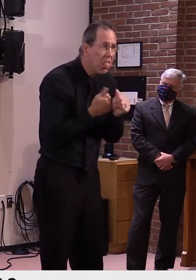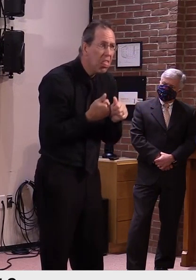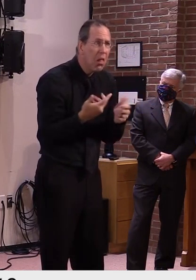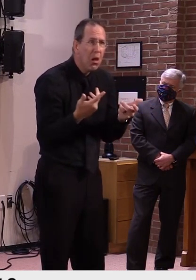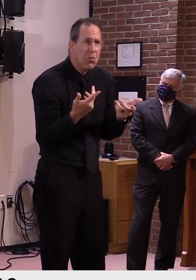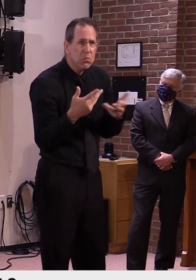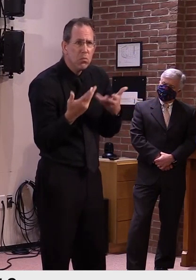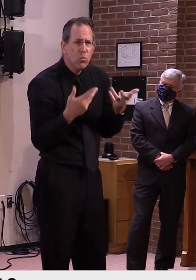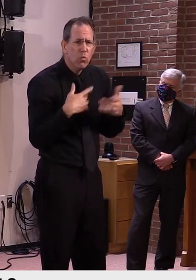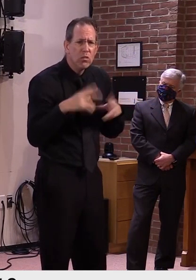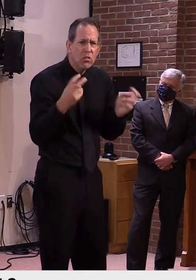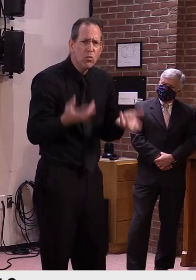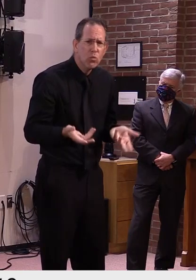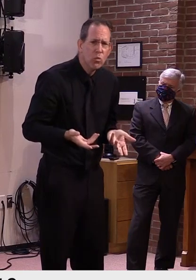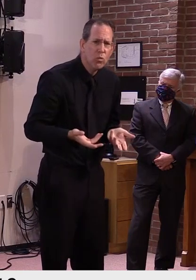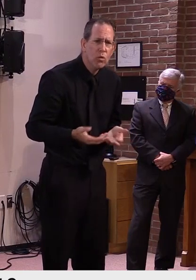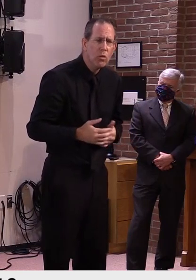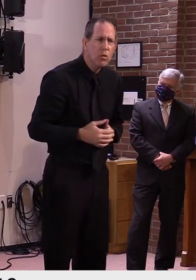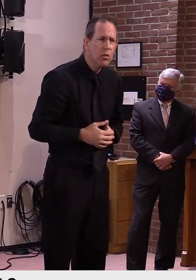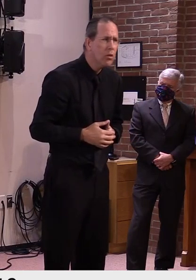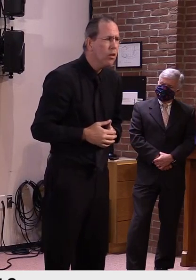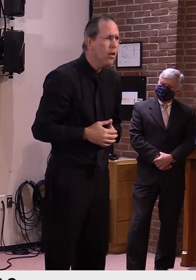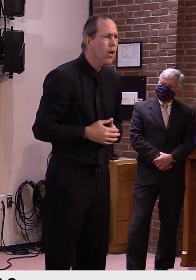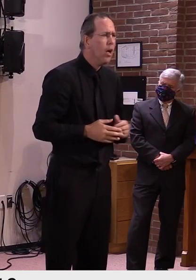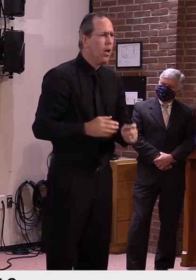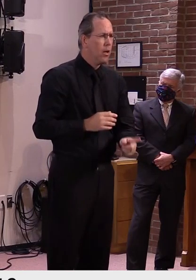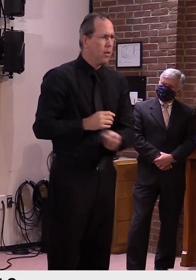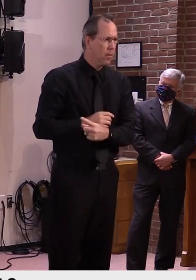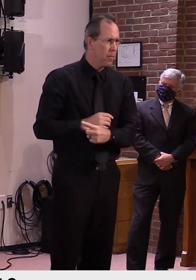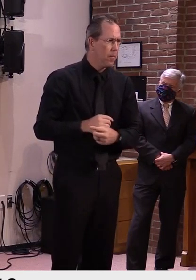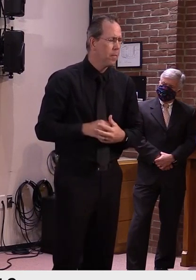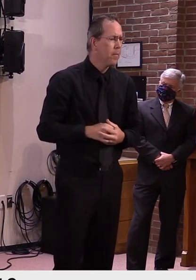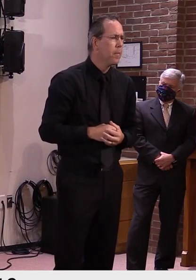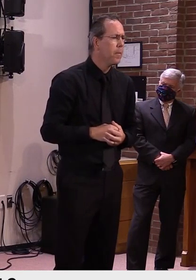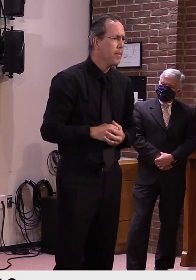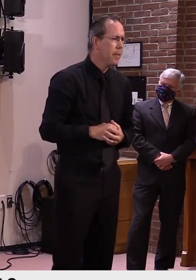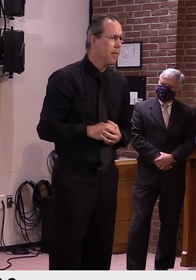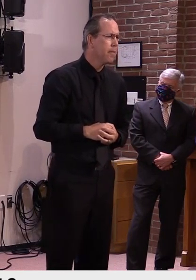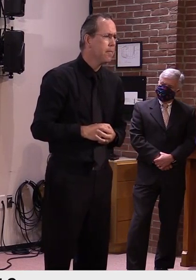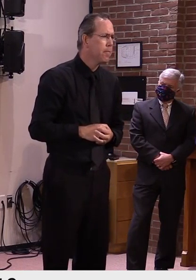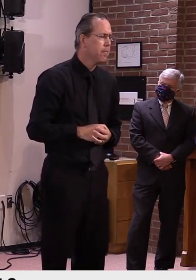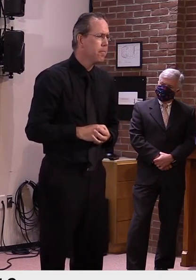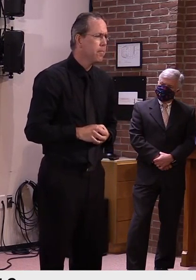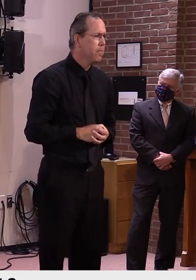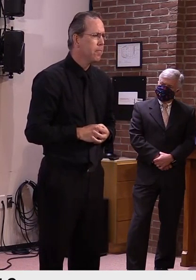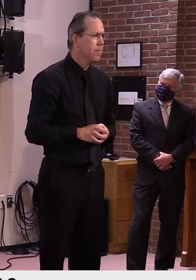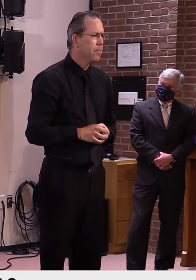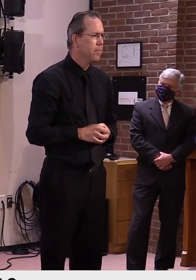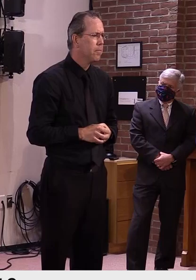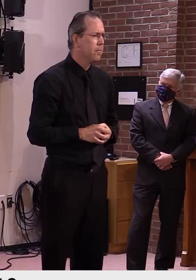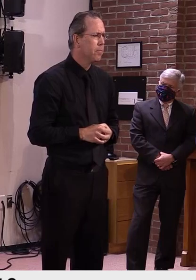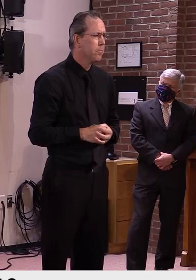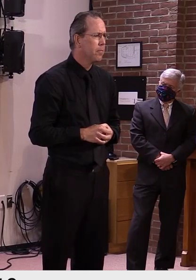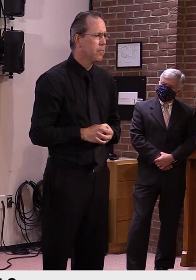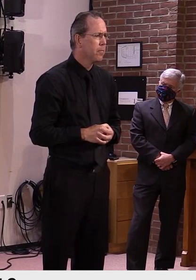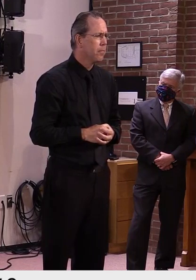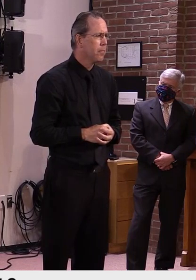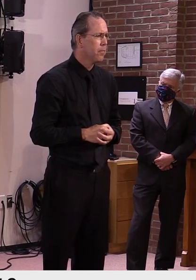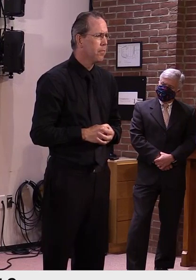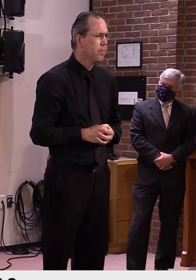So driver's ed, the necessary hours with the teacher and everything, that's